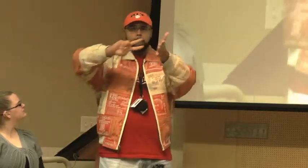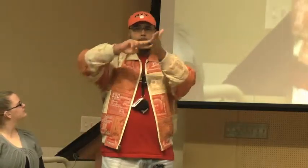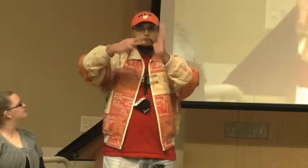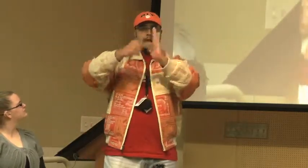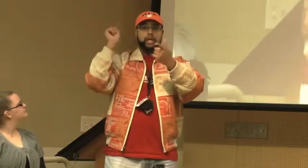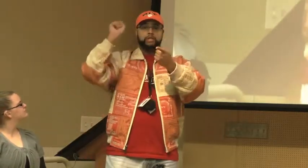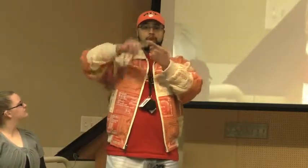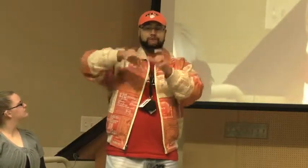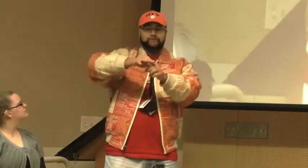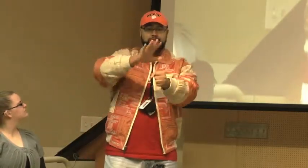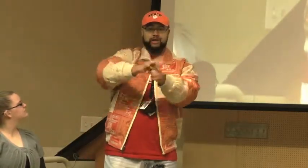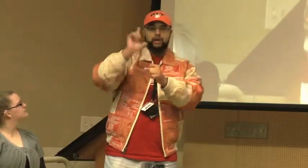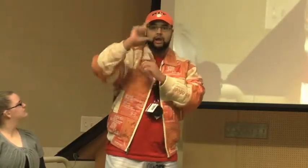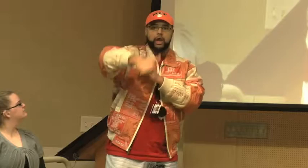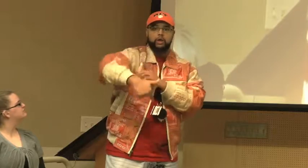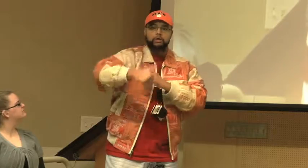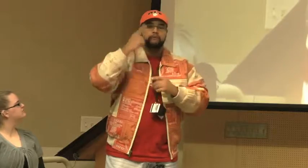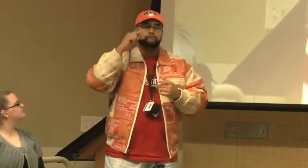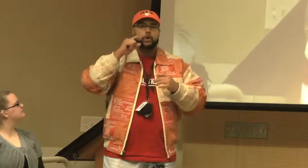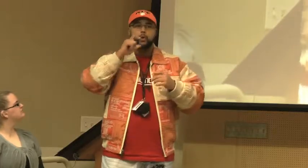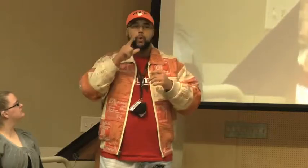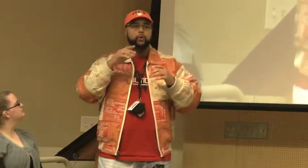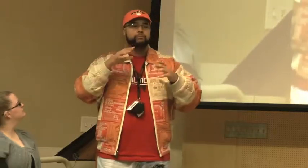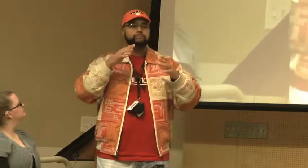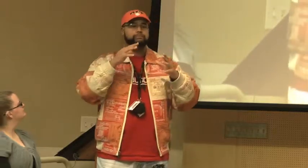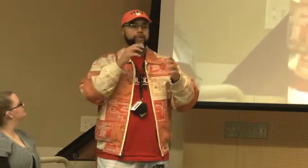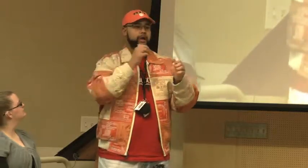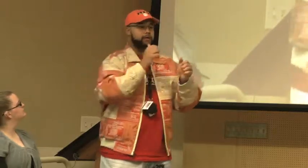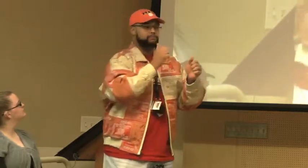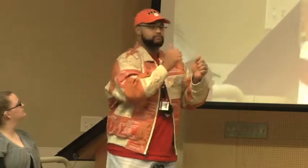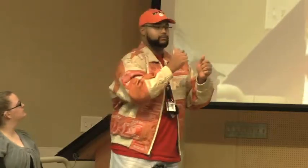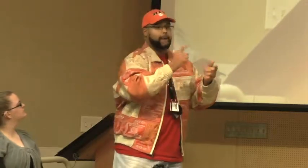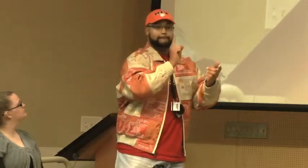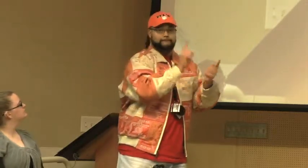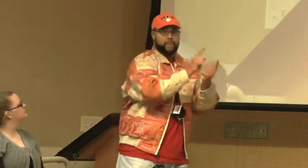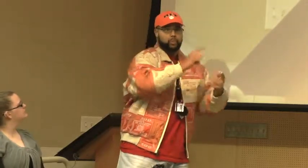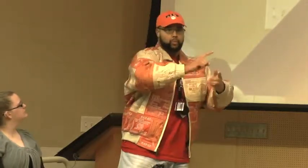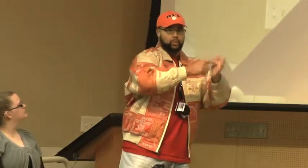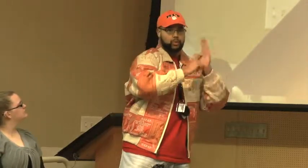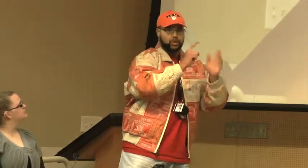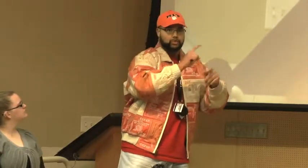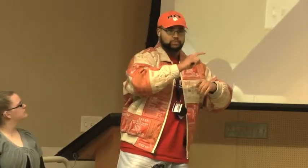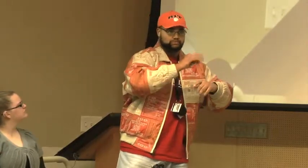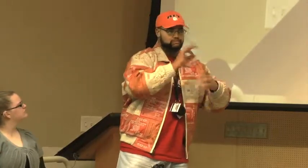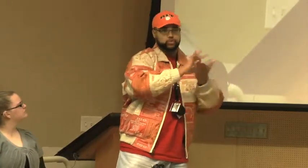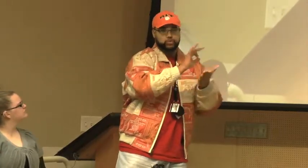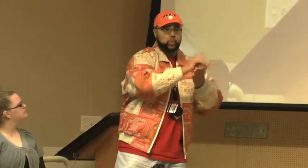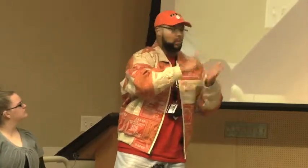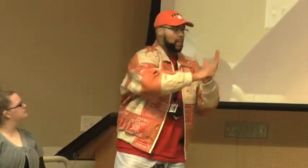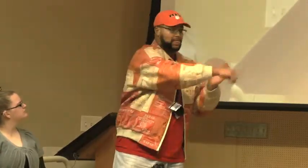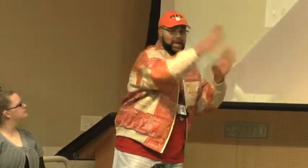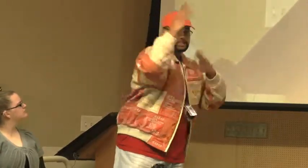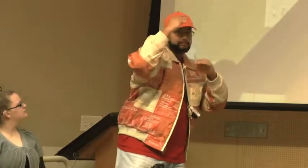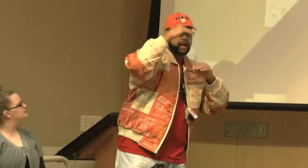the APT or something else later for students, you know, and meet your partner